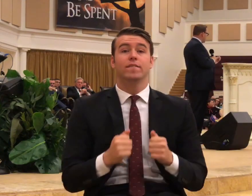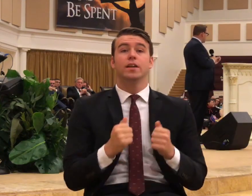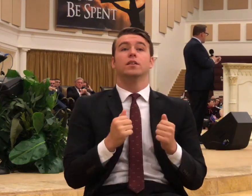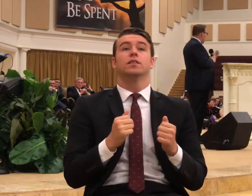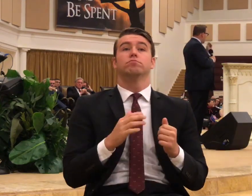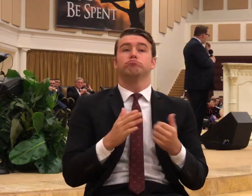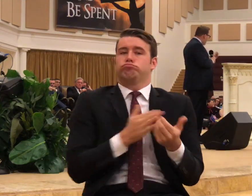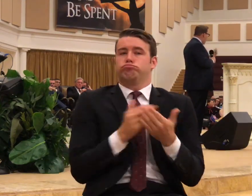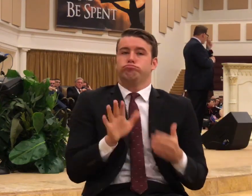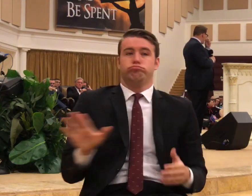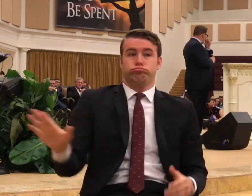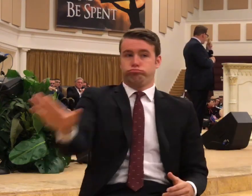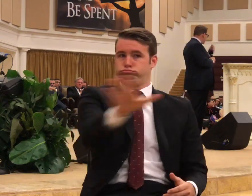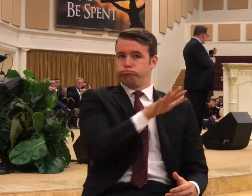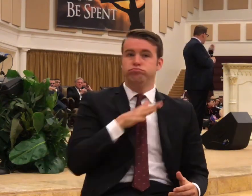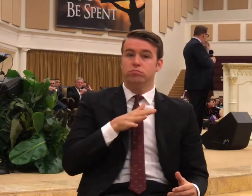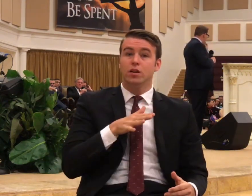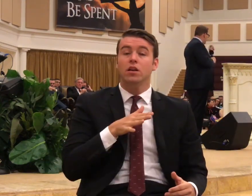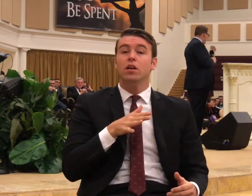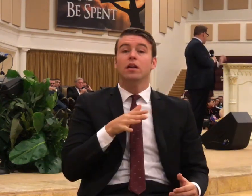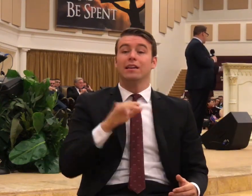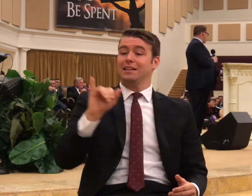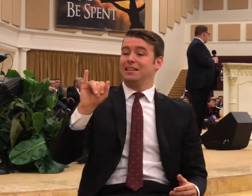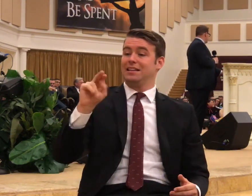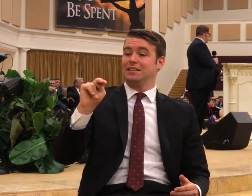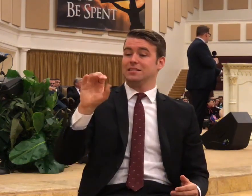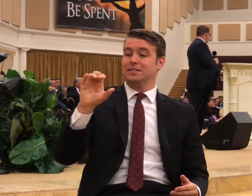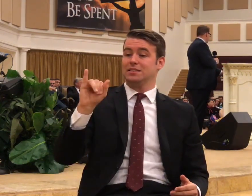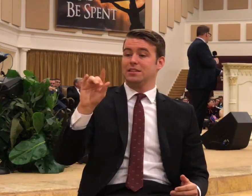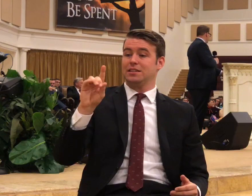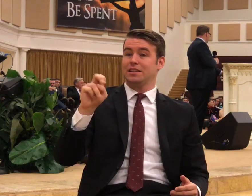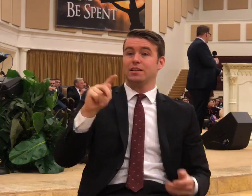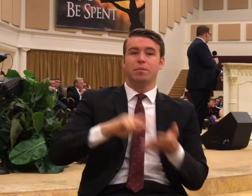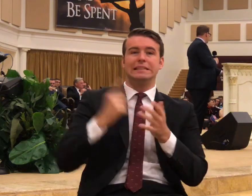incidents are part of the process.